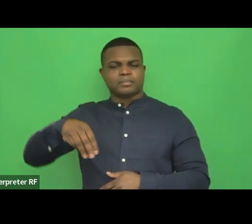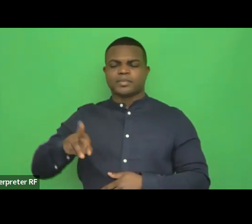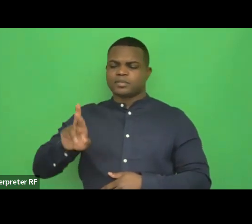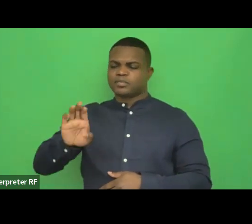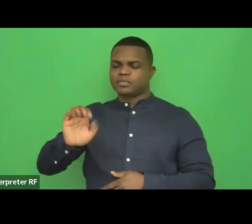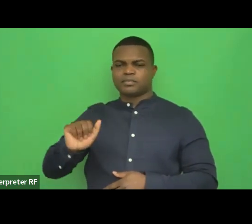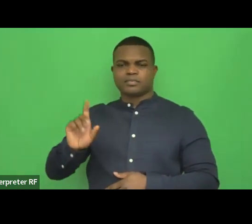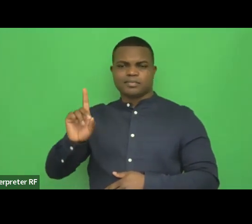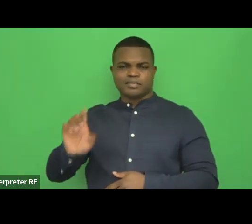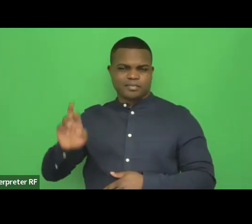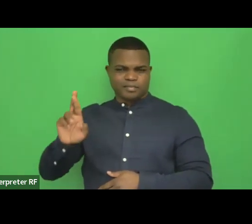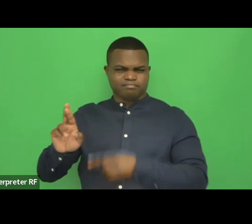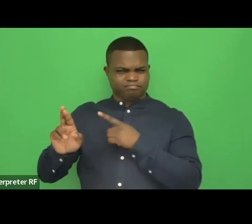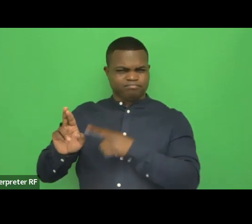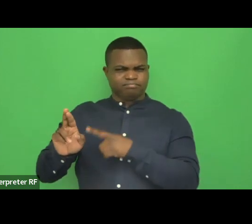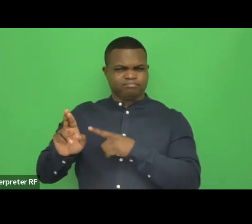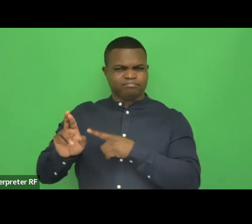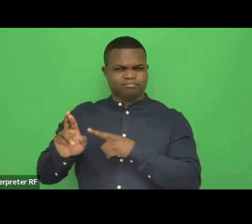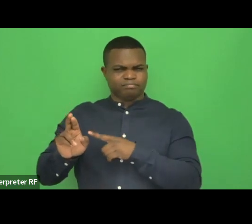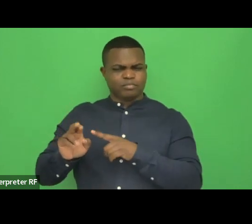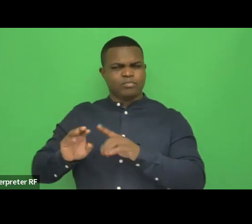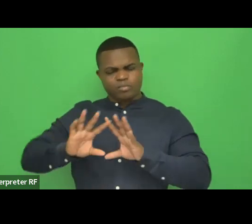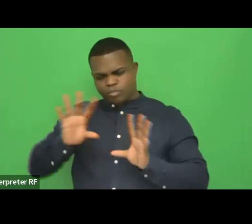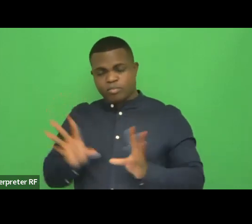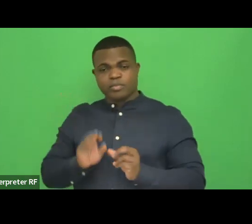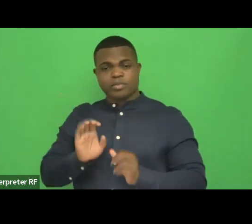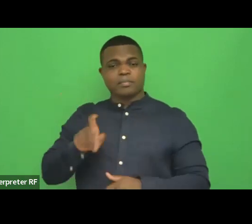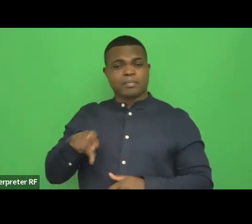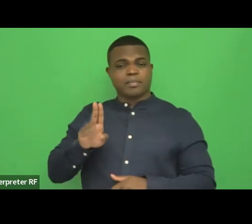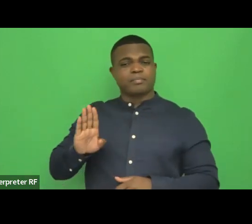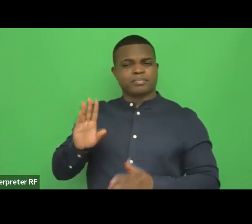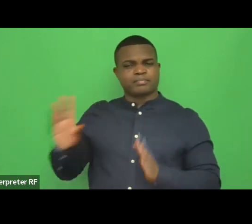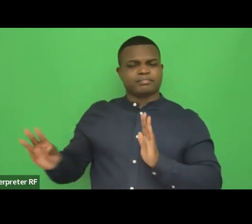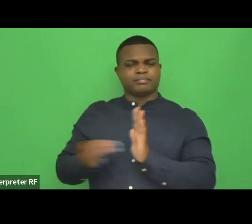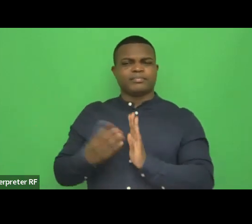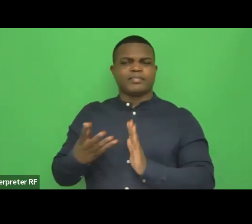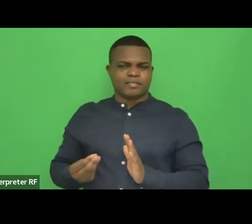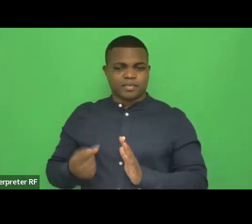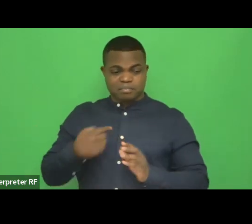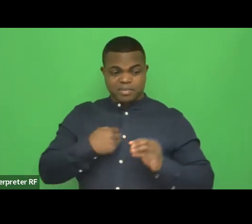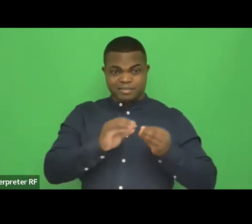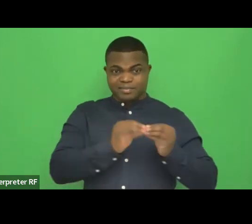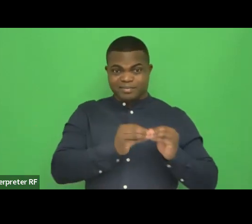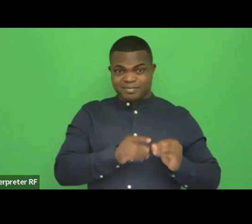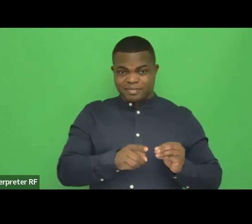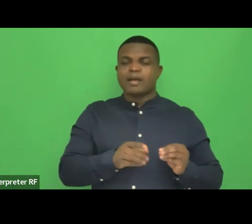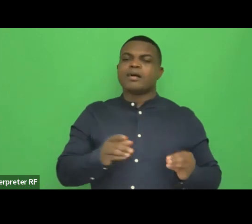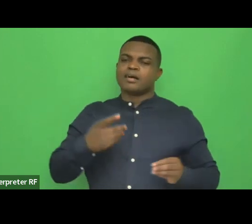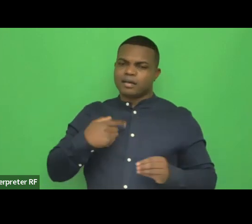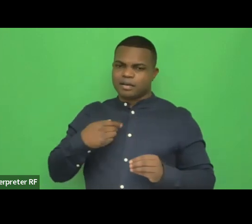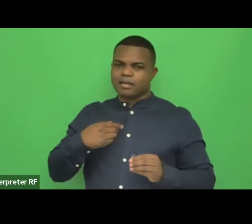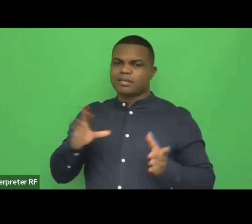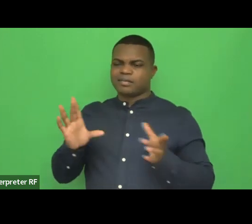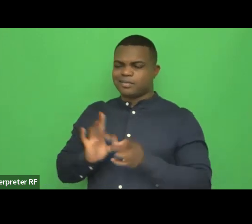It's made by EDR Lab in France, which is the European Digital Reading Lab. And Thorium Reader